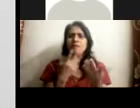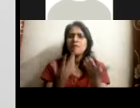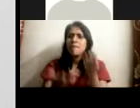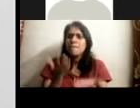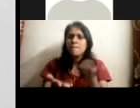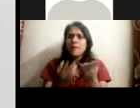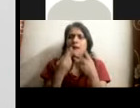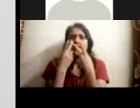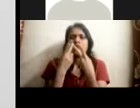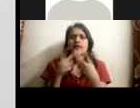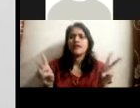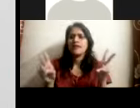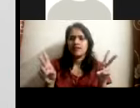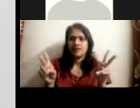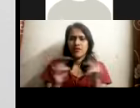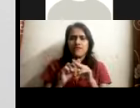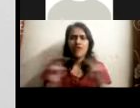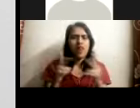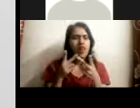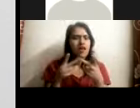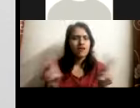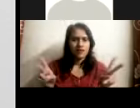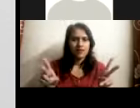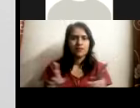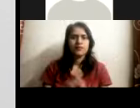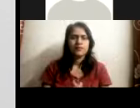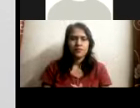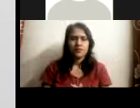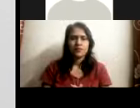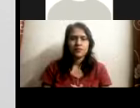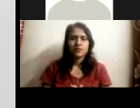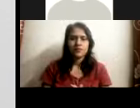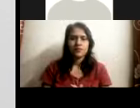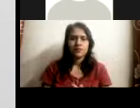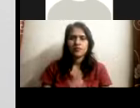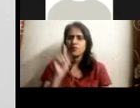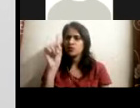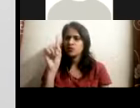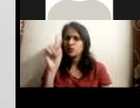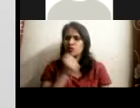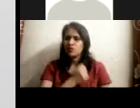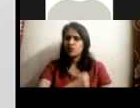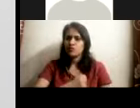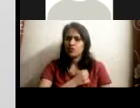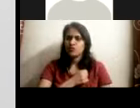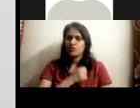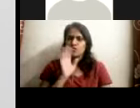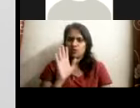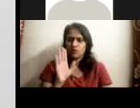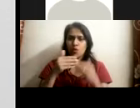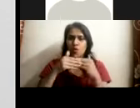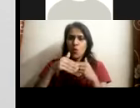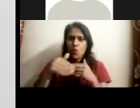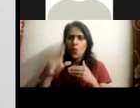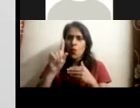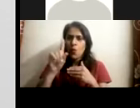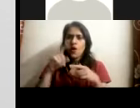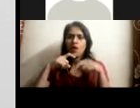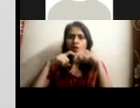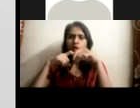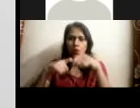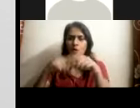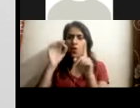differ completely. So yeah. Bhavya, sorry Yes? to interrupt you. Before you go ahead, there is a query from